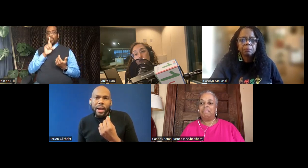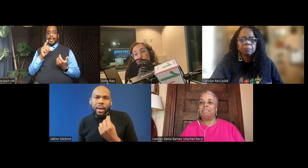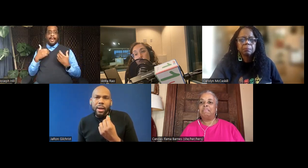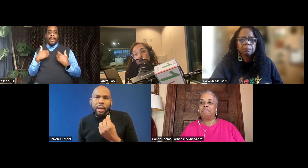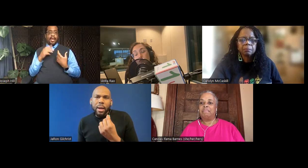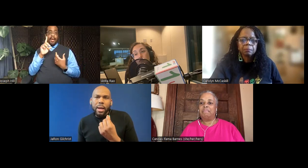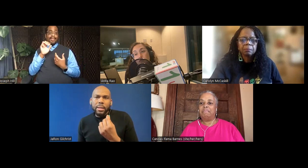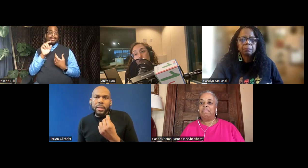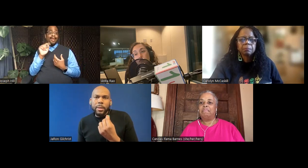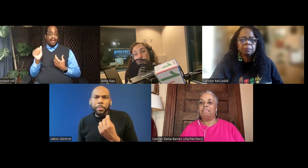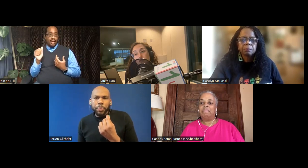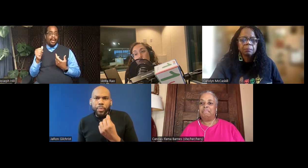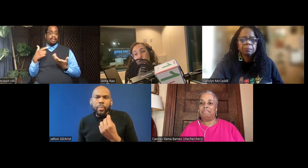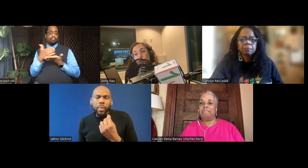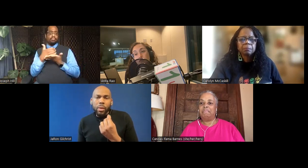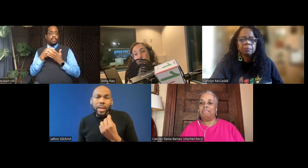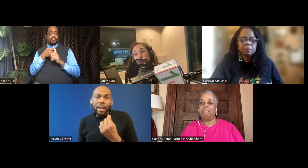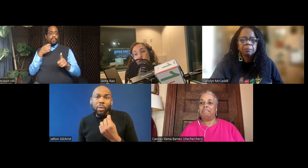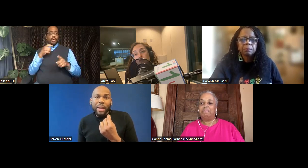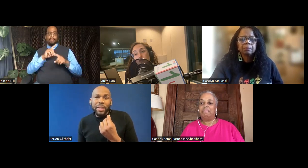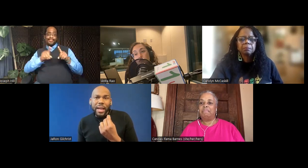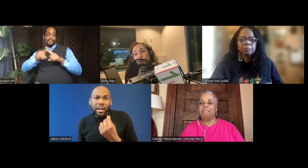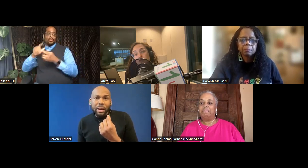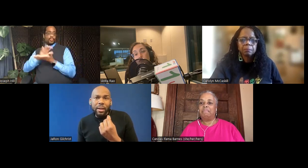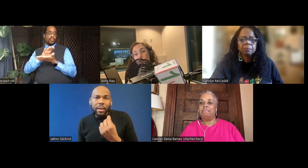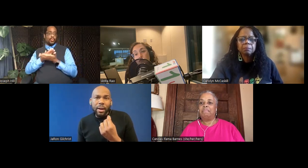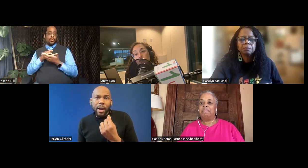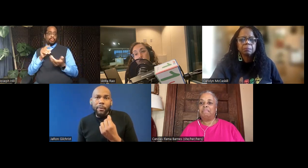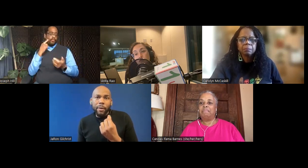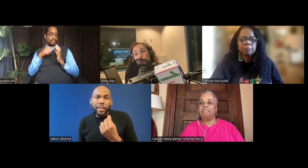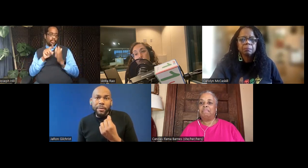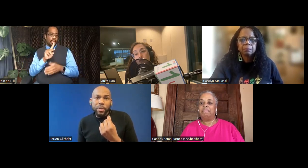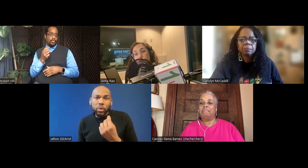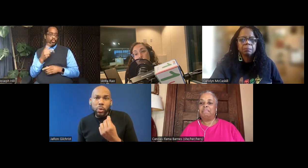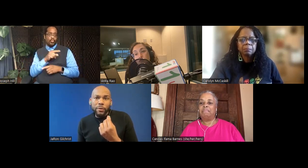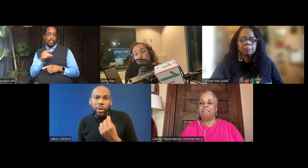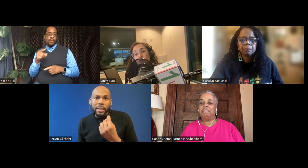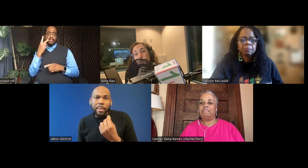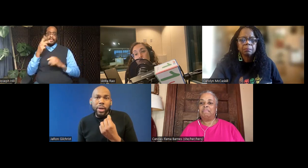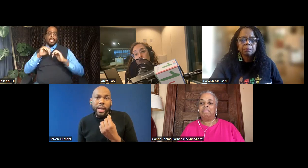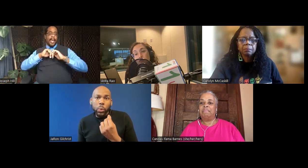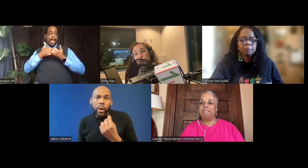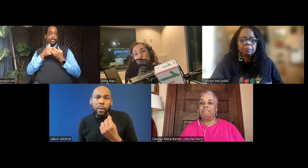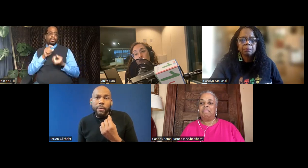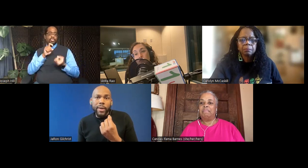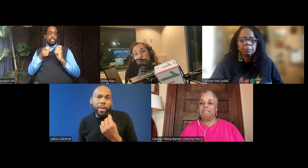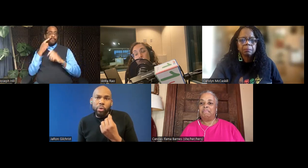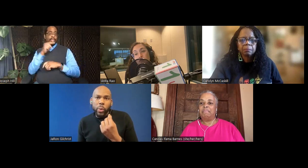that. And to have real life data from different schools, for example, K-12, K through